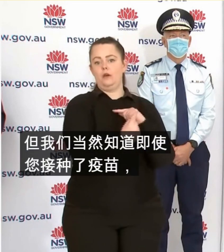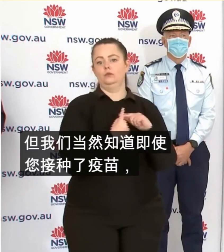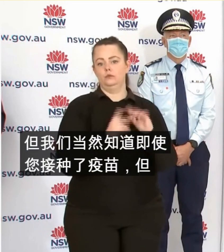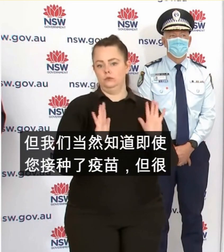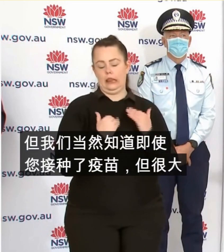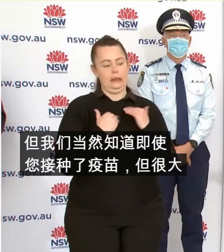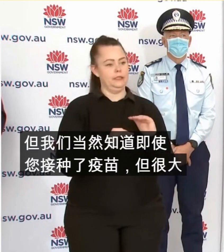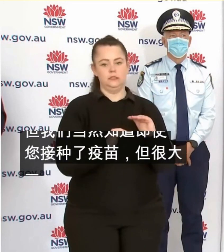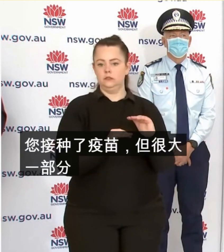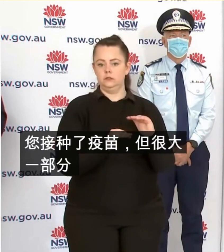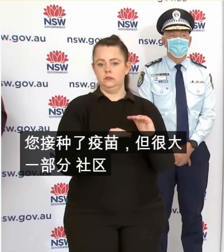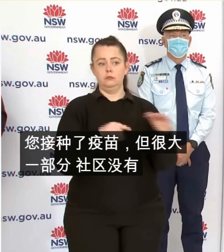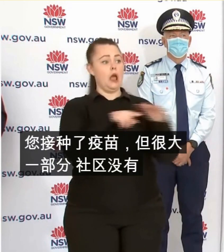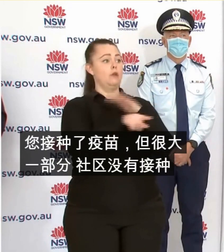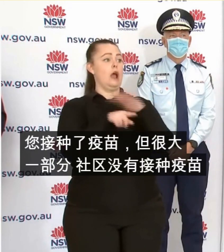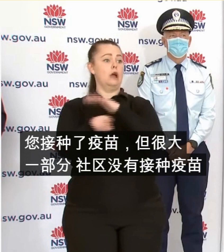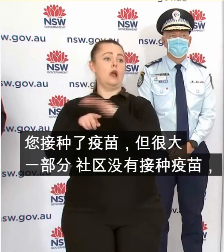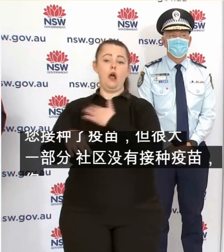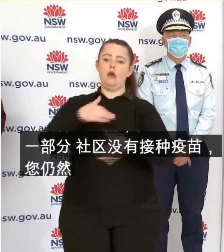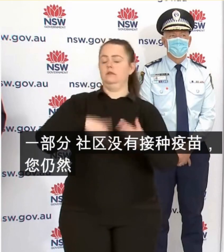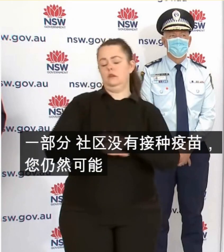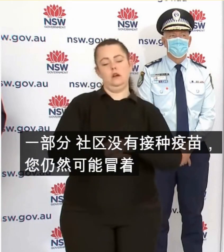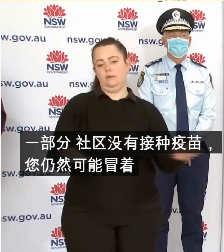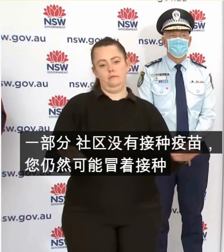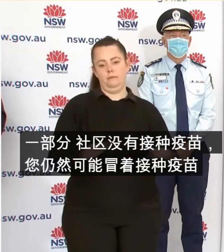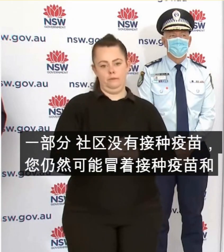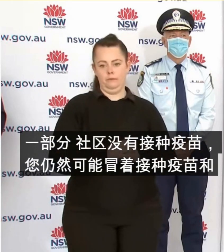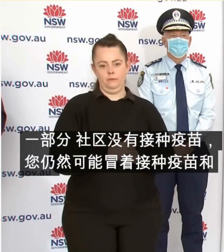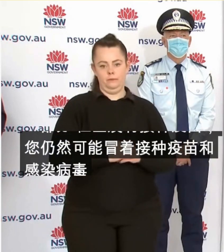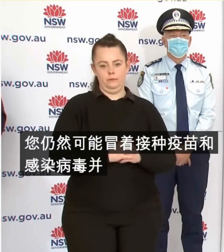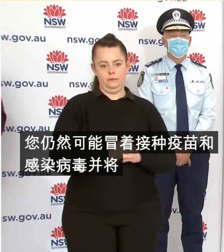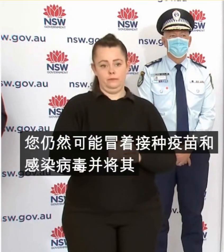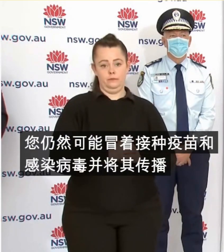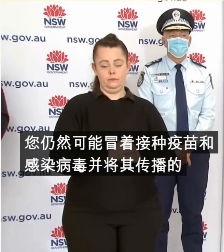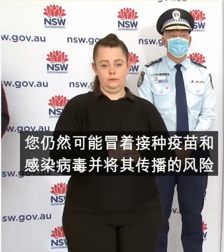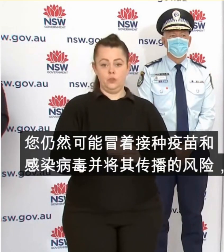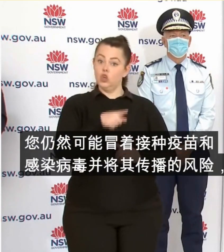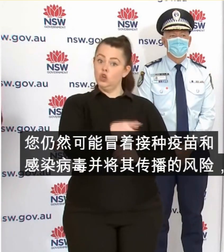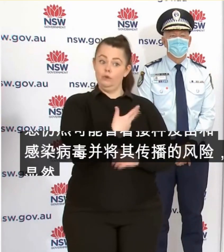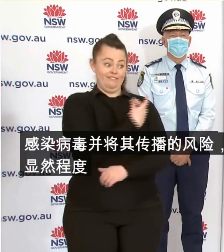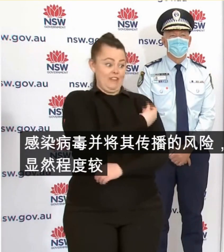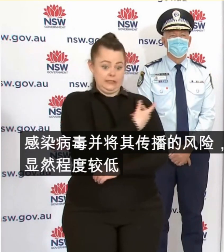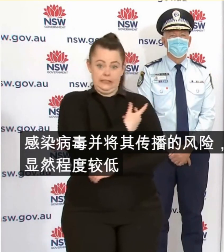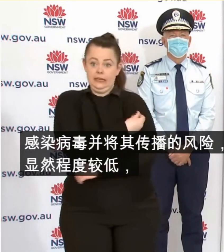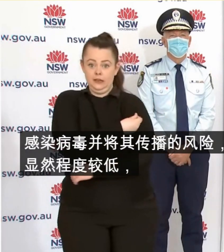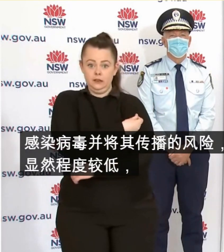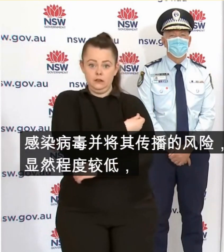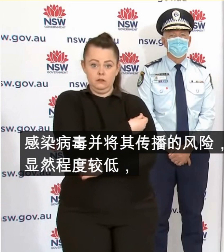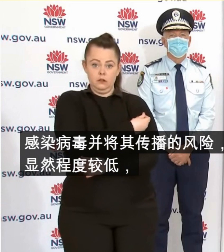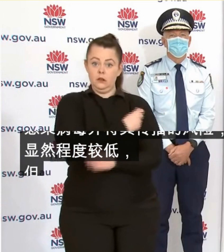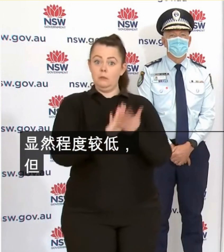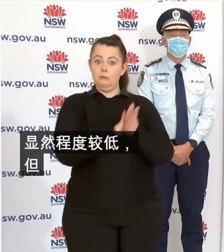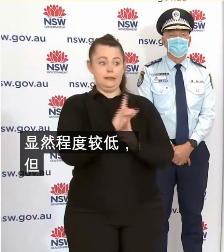even if you're vaccinated, but a large proportion of the community isn't vaccinated, you can still risk getting the vaccine, getting the virus and passing it on, but obviously to a